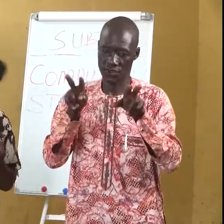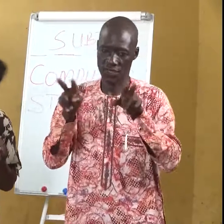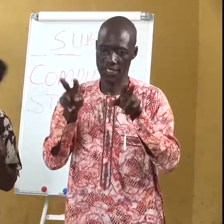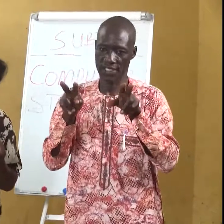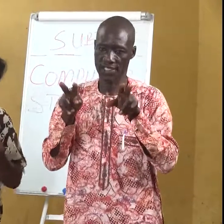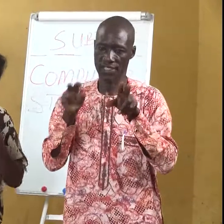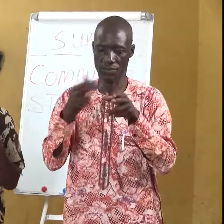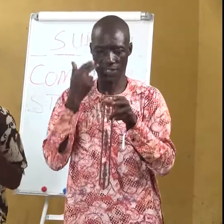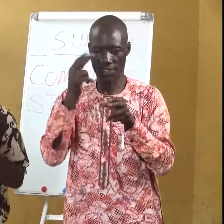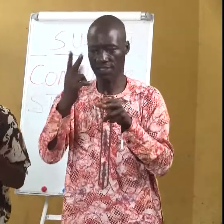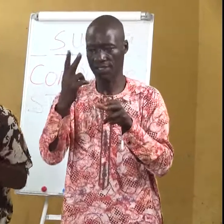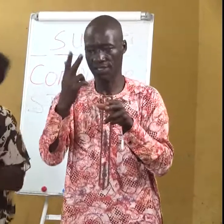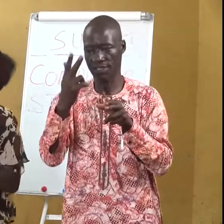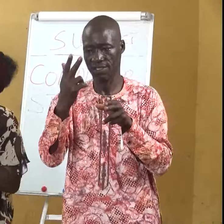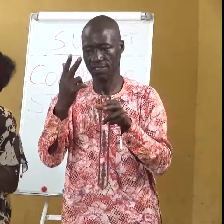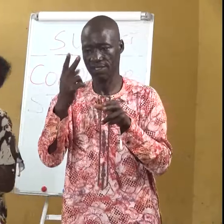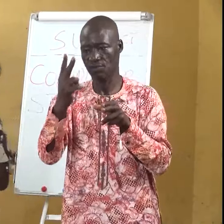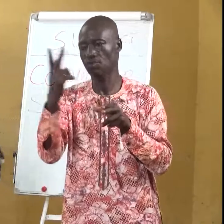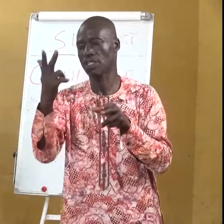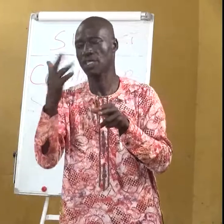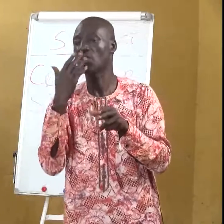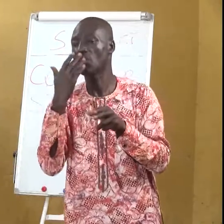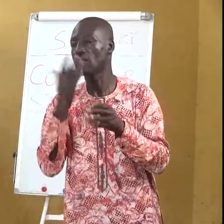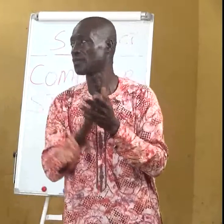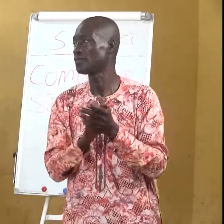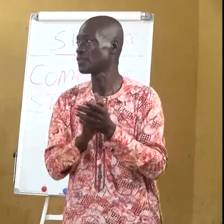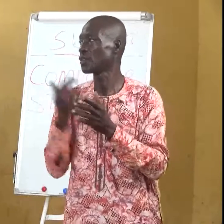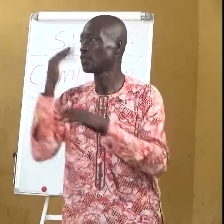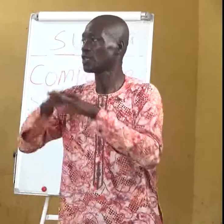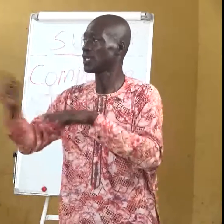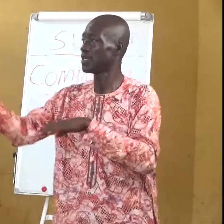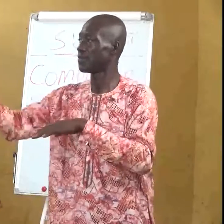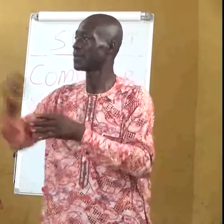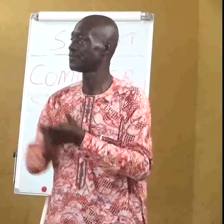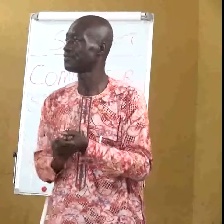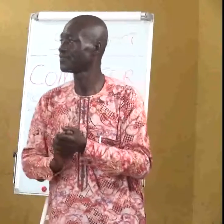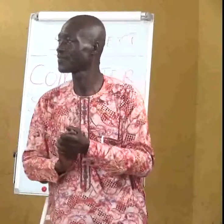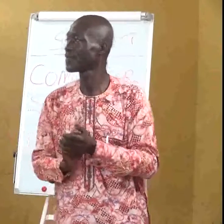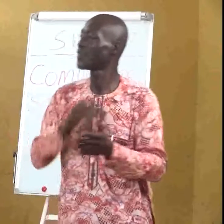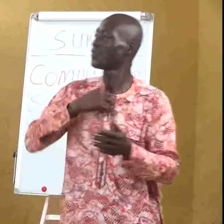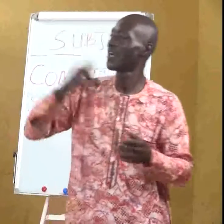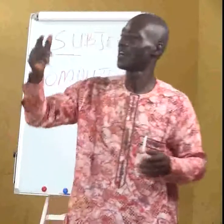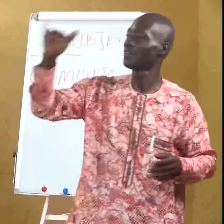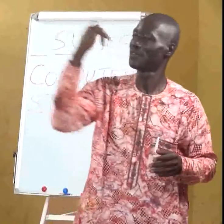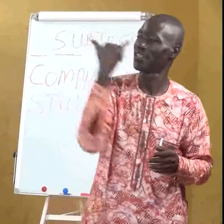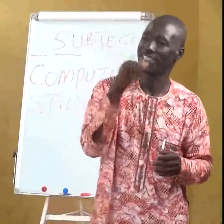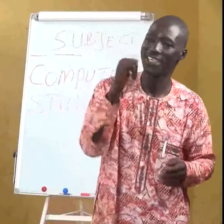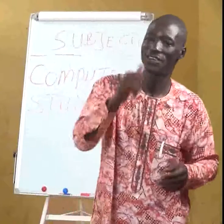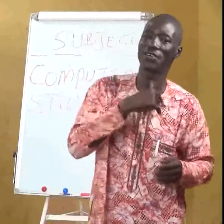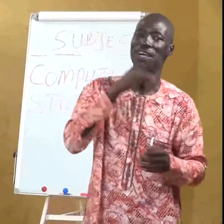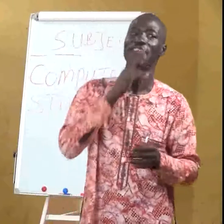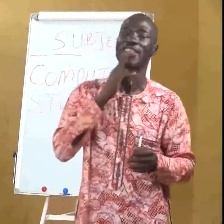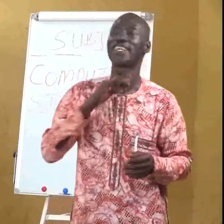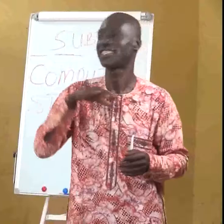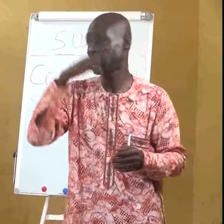Learners, as I've been saying, if you look at this, there are two, there are pin. One hand is